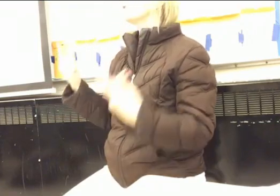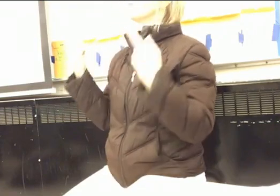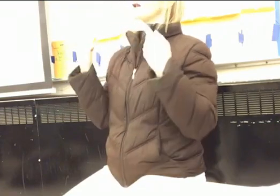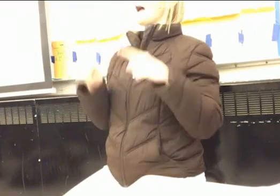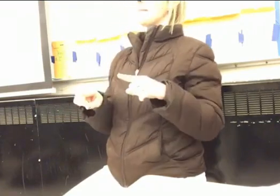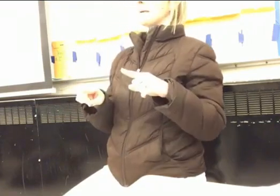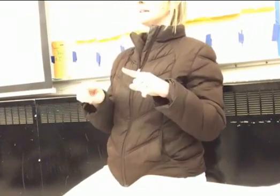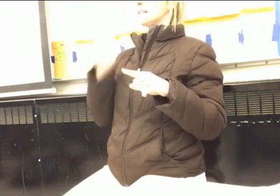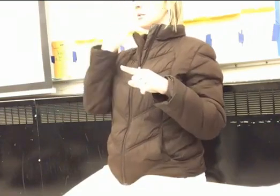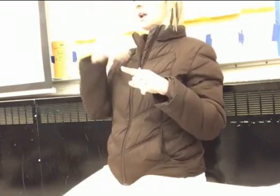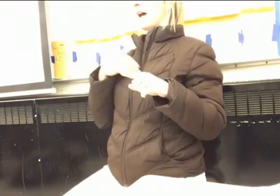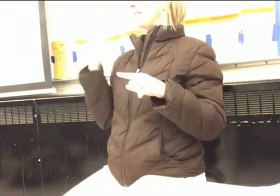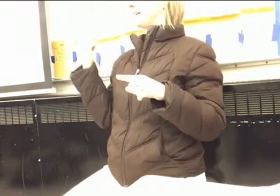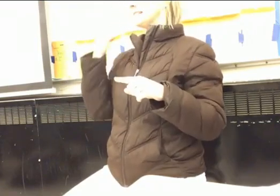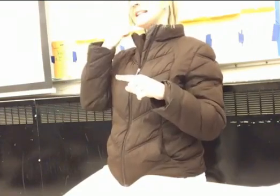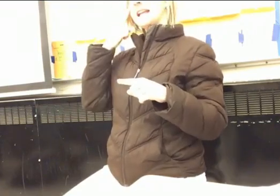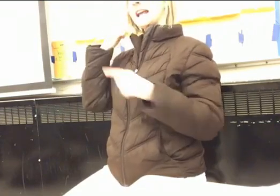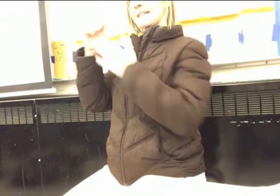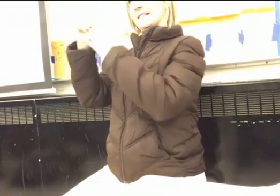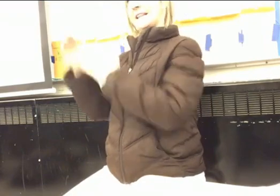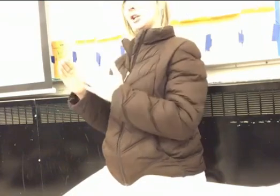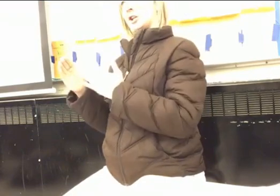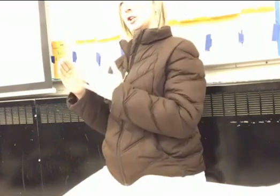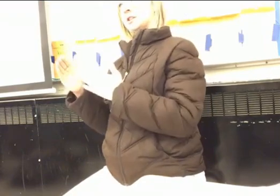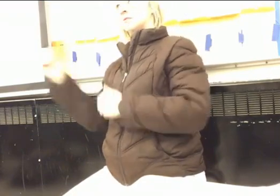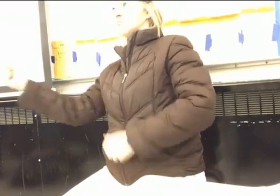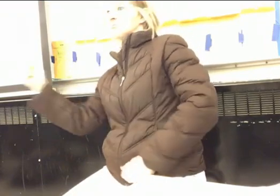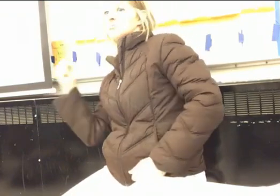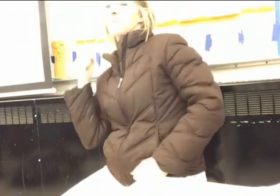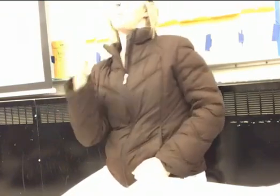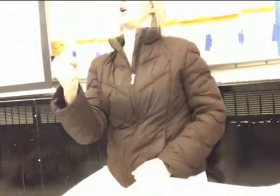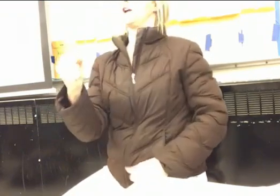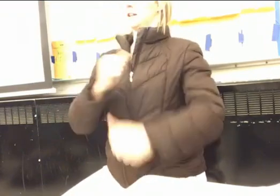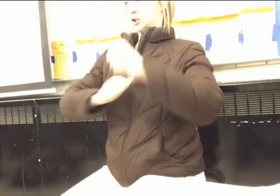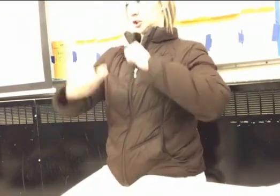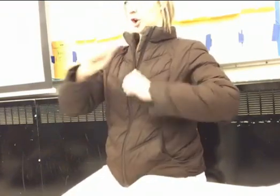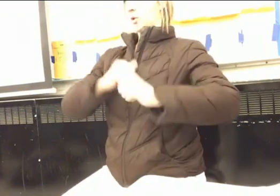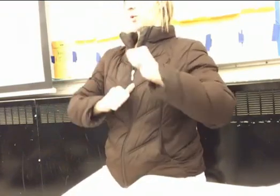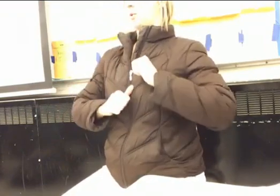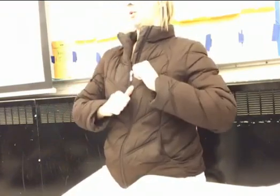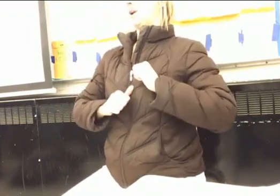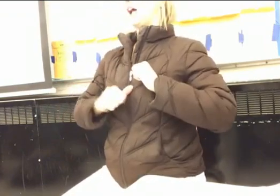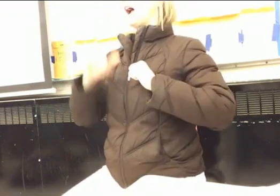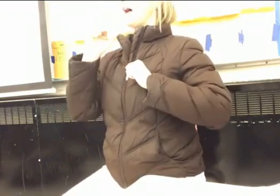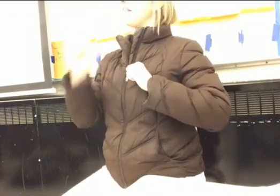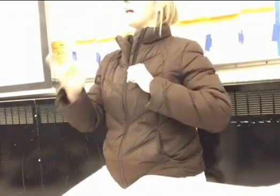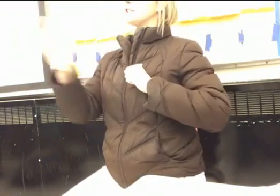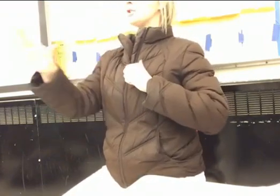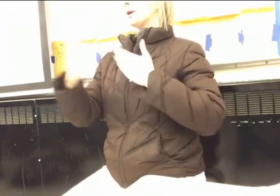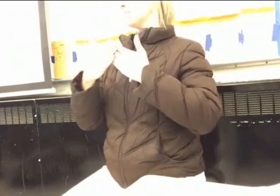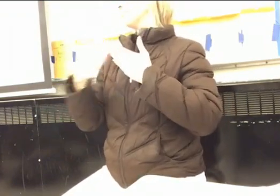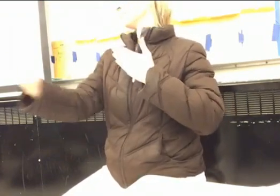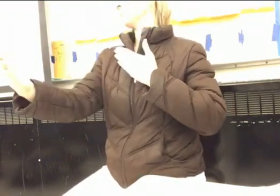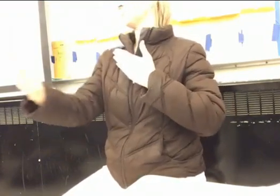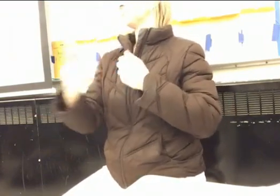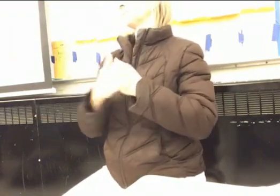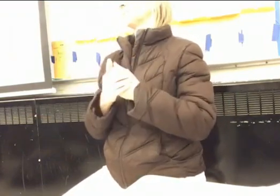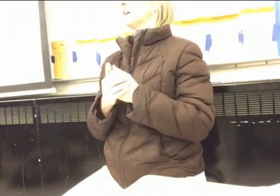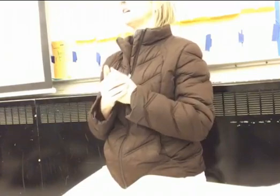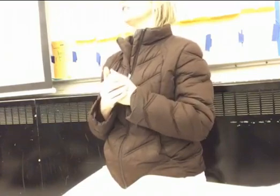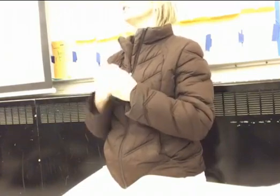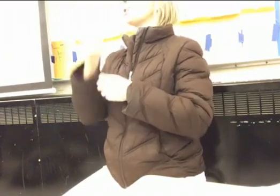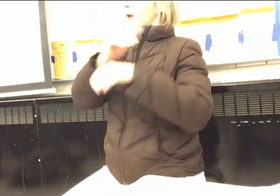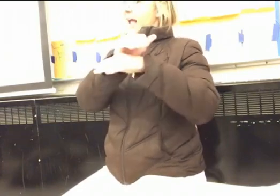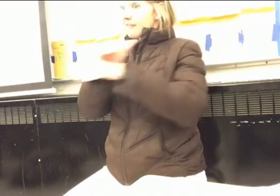that they would have these native leaders put into the Wild West show, and this was your present sentence. Which means that every night, when